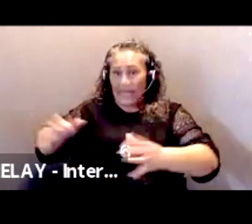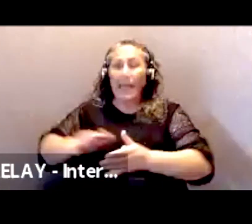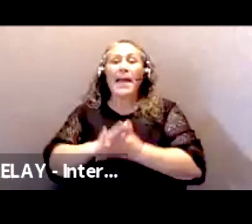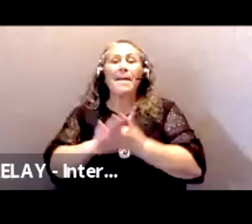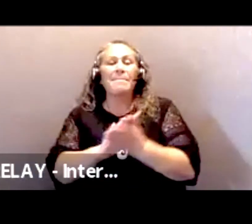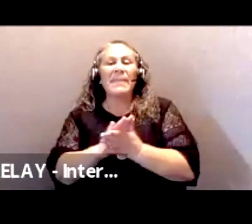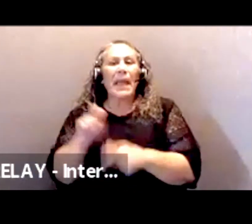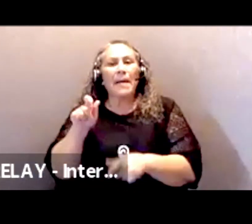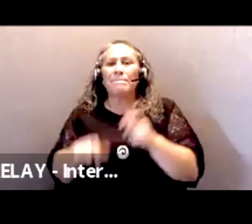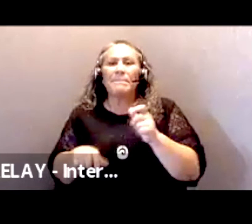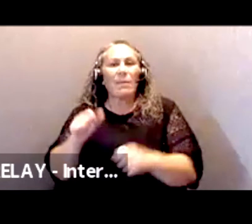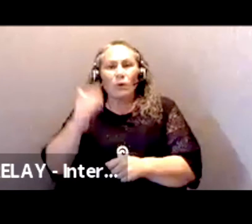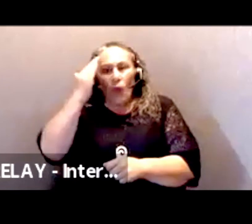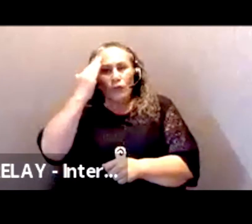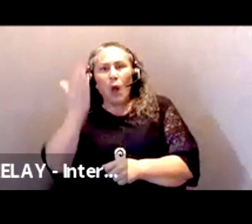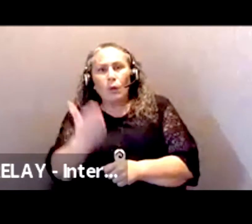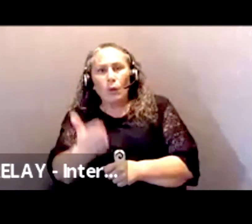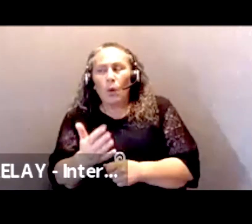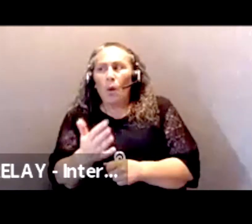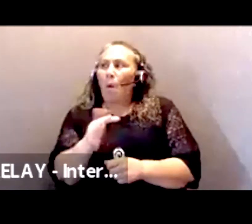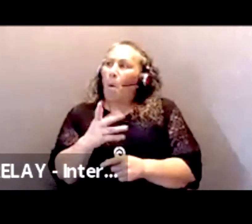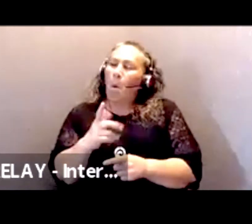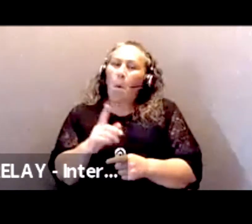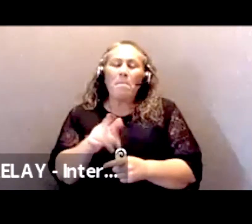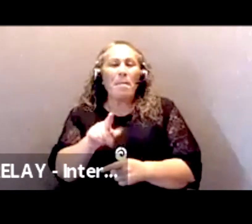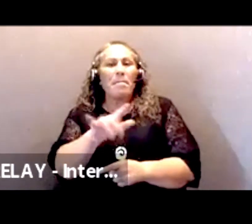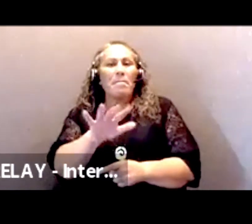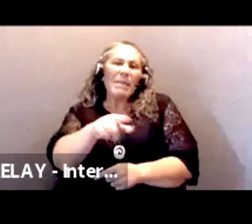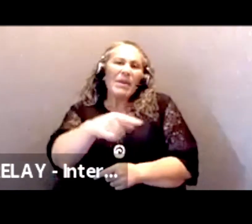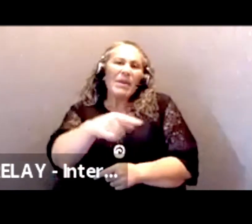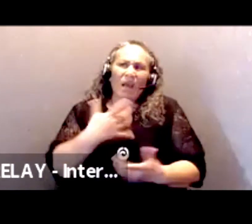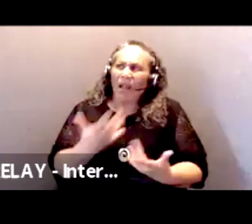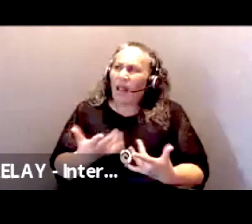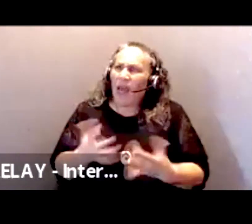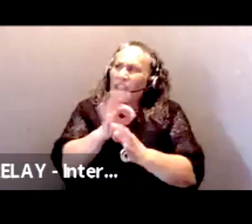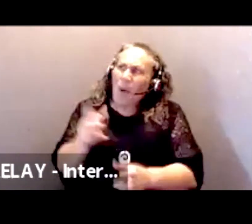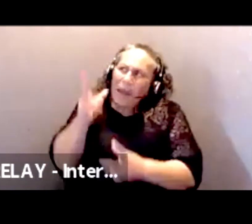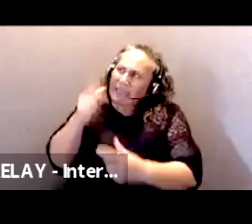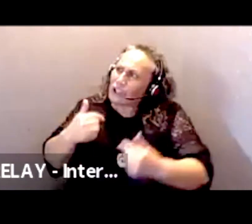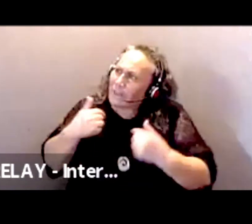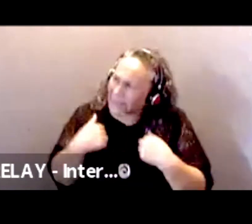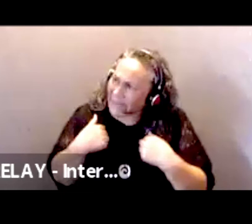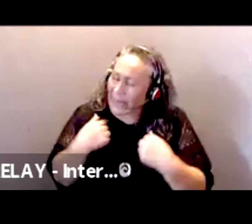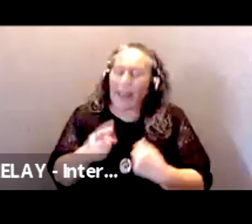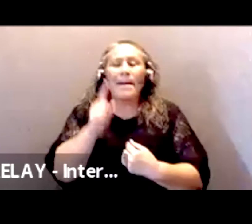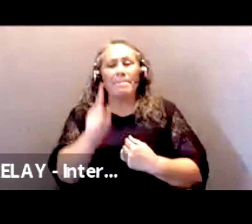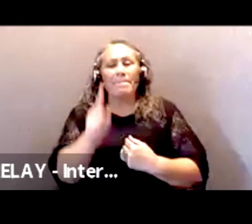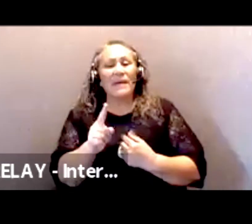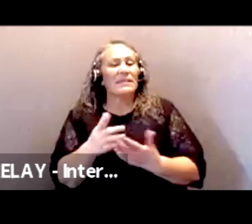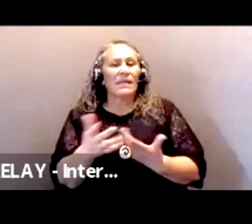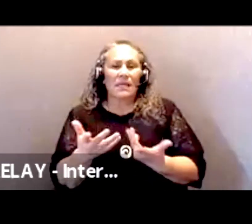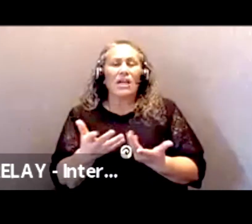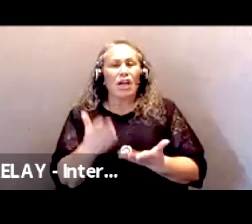know you, or necessarily you might not feel that you're being heard so well. And obviously the ideal is that wherever you go, you